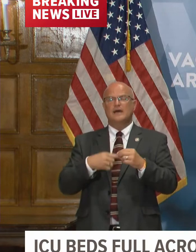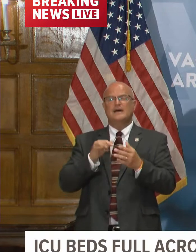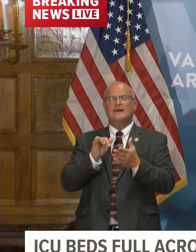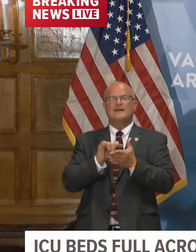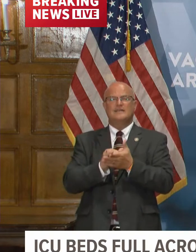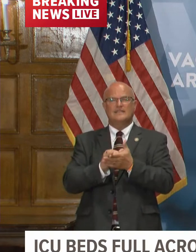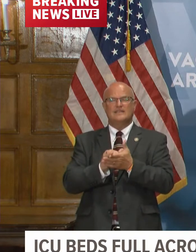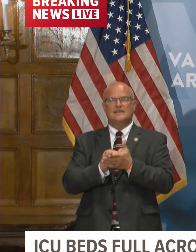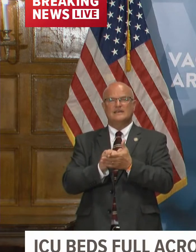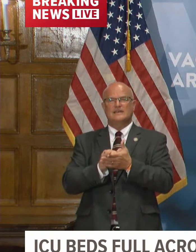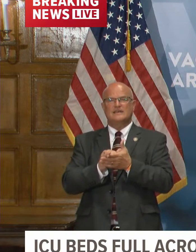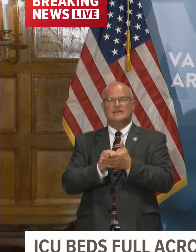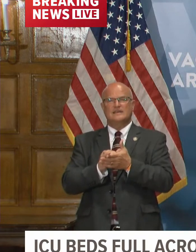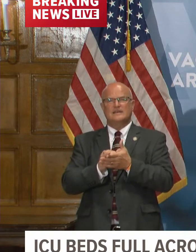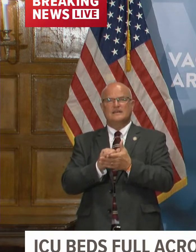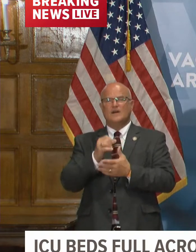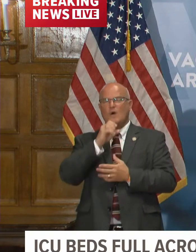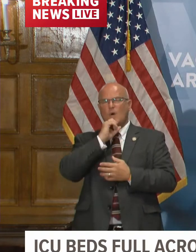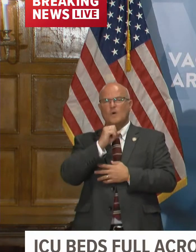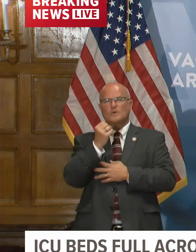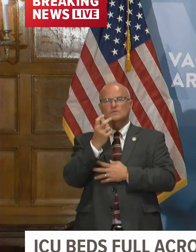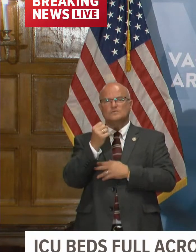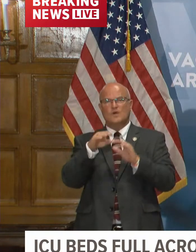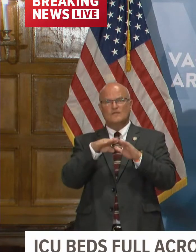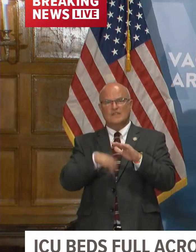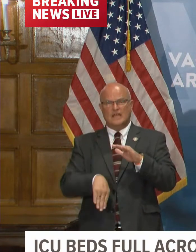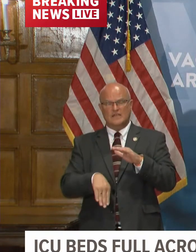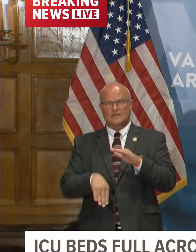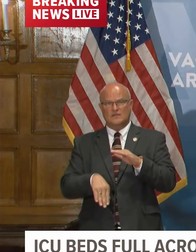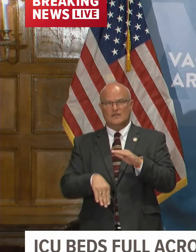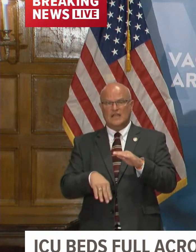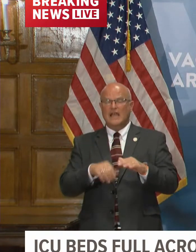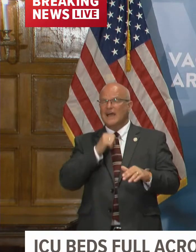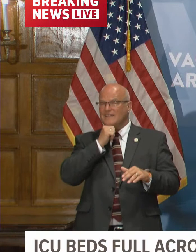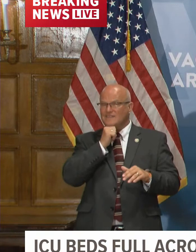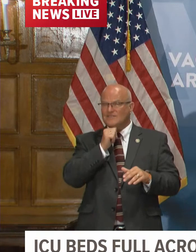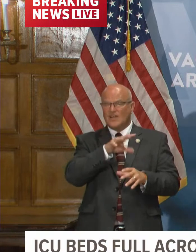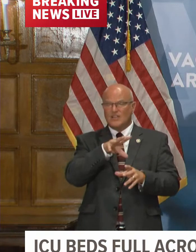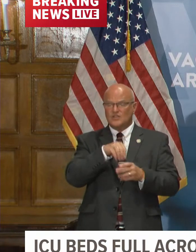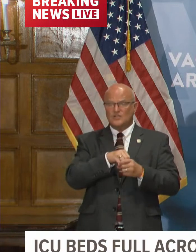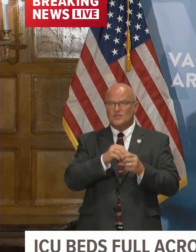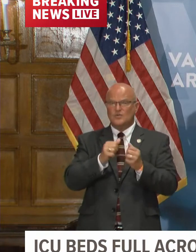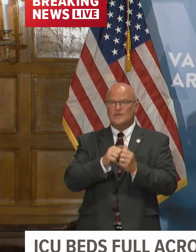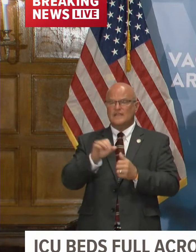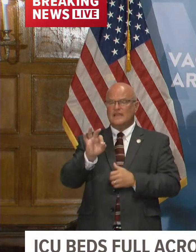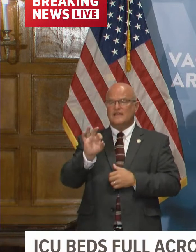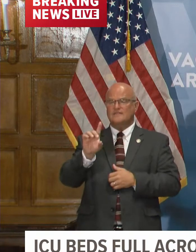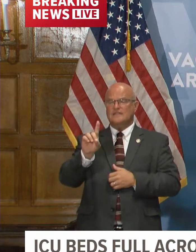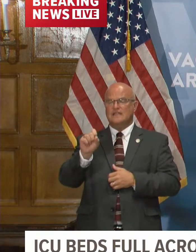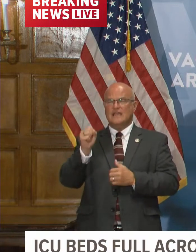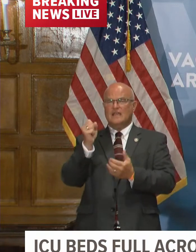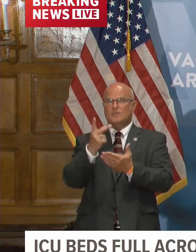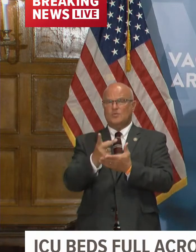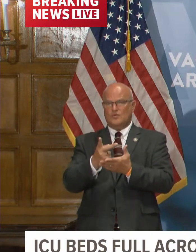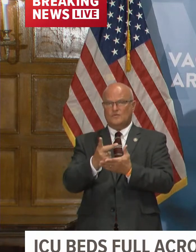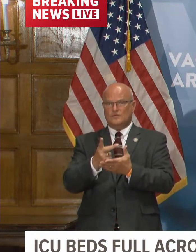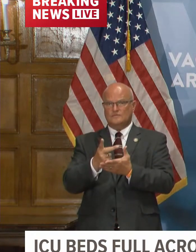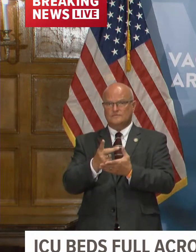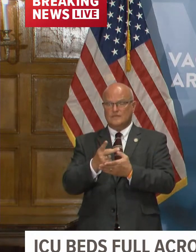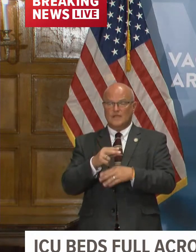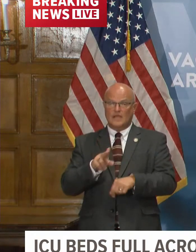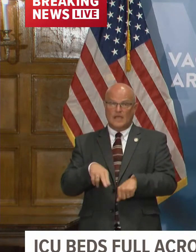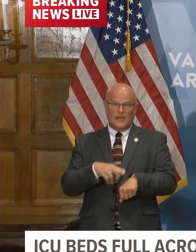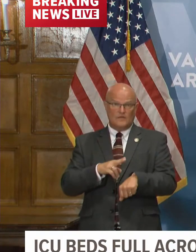on the 12 and under, and the fact that they were not included on the FDA approval. And of course,